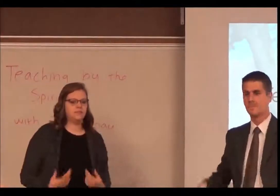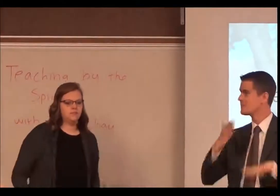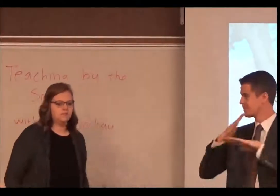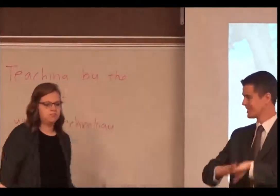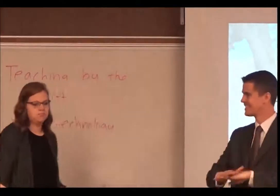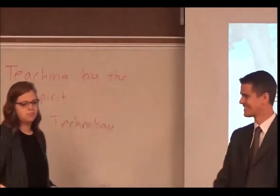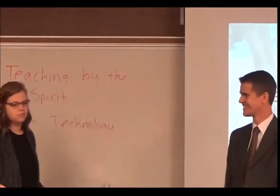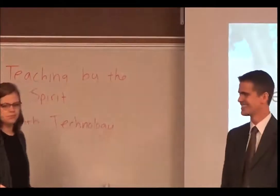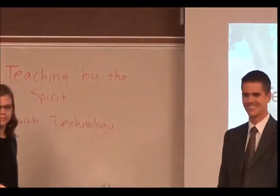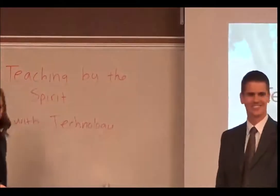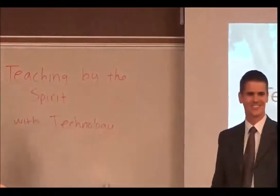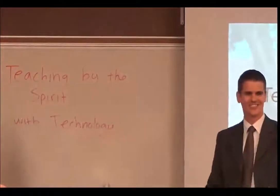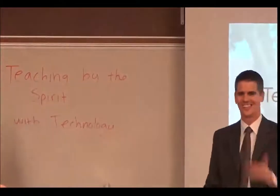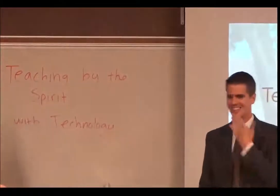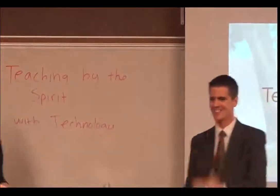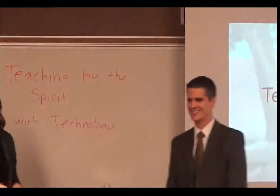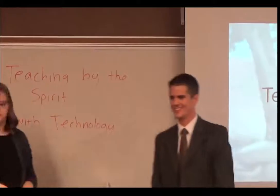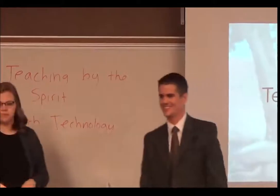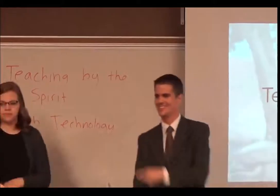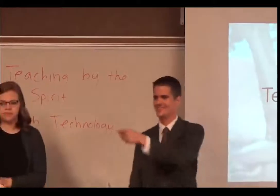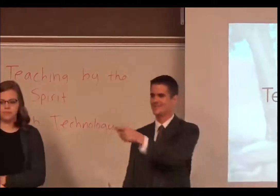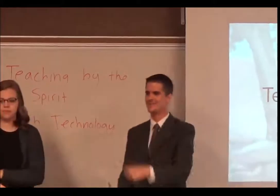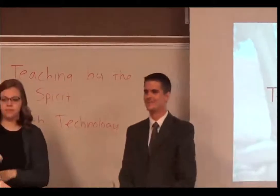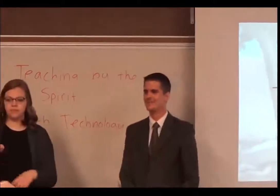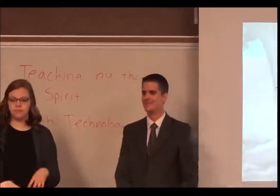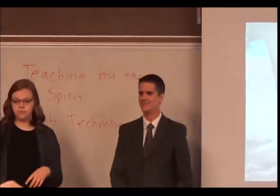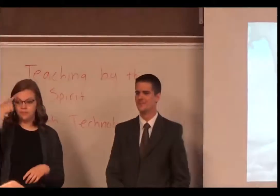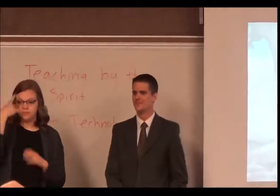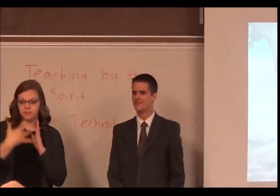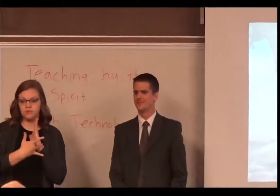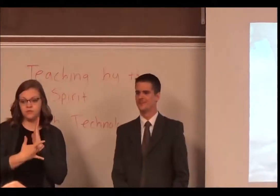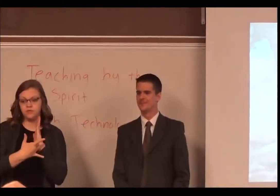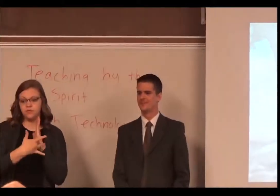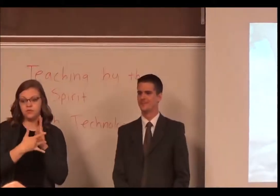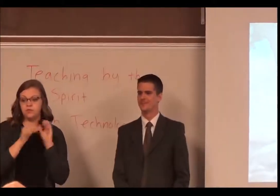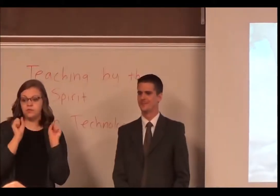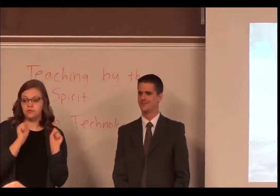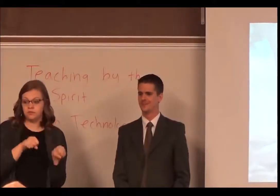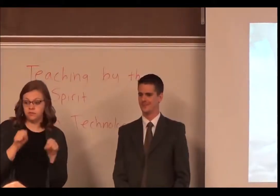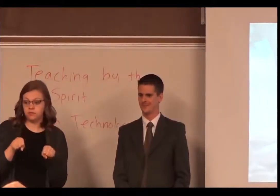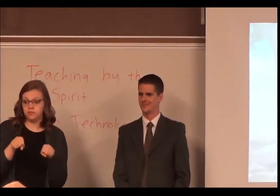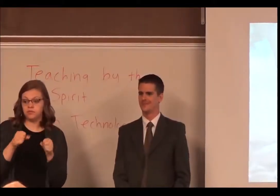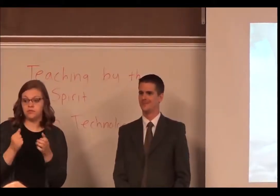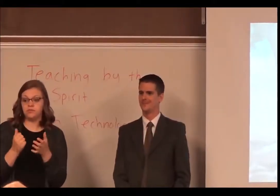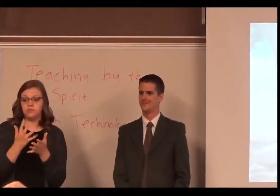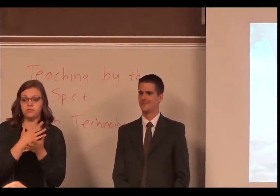by the blessings. Awesome. I think the technology